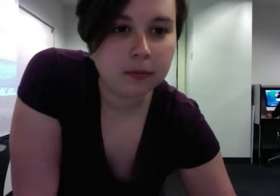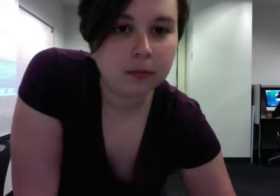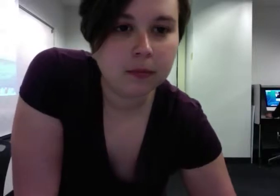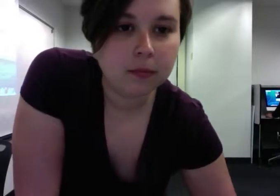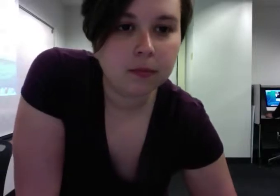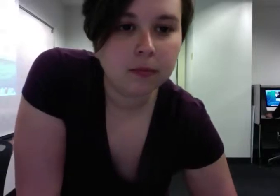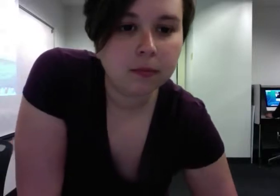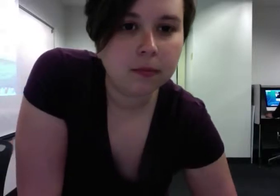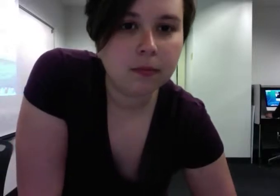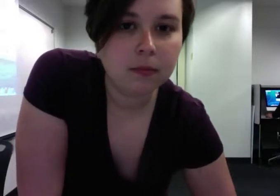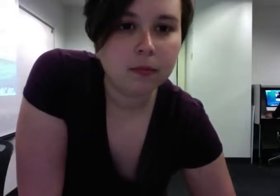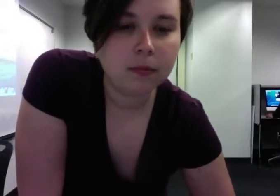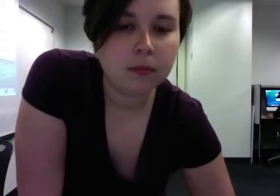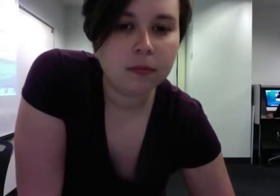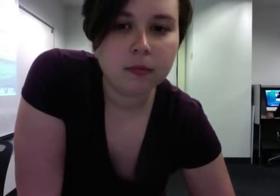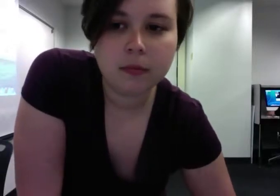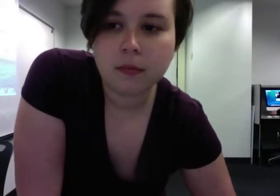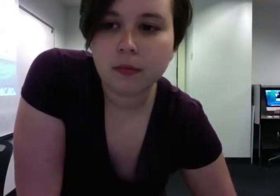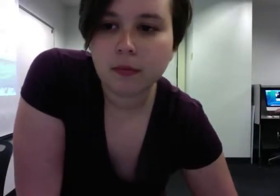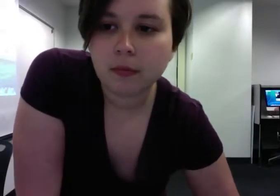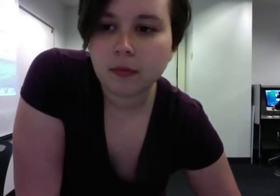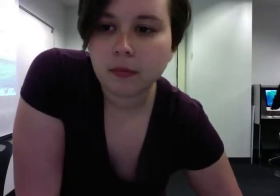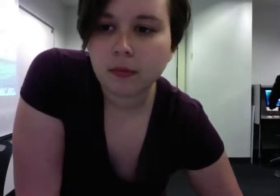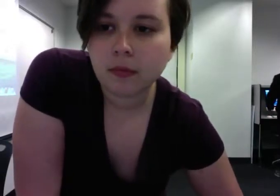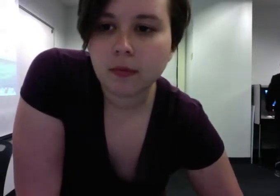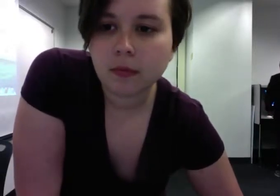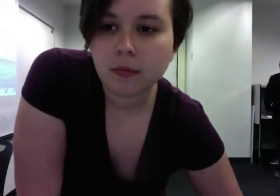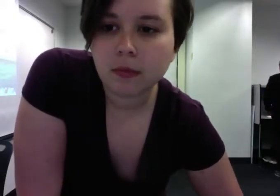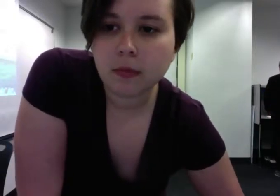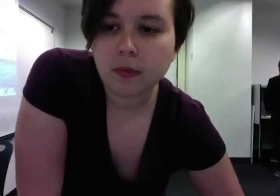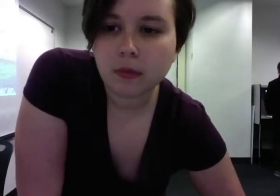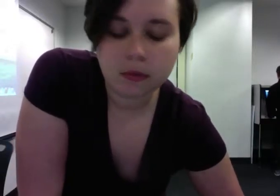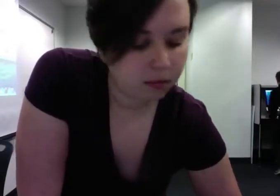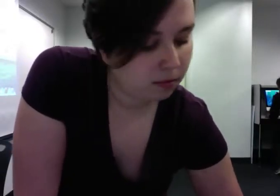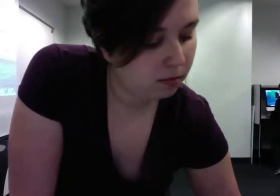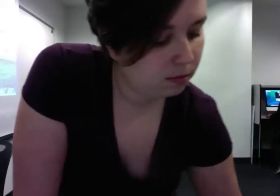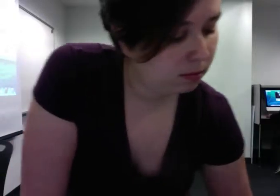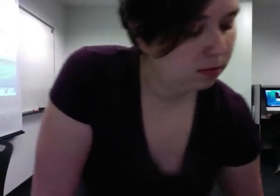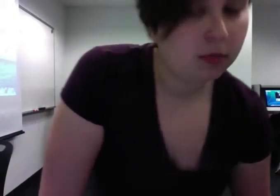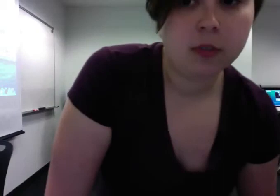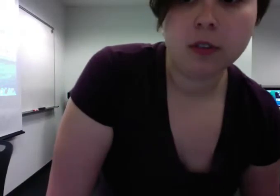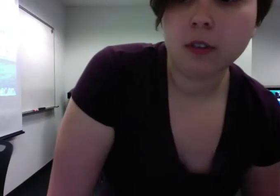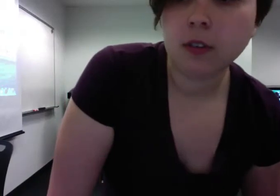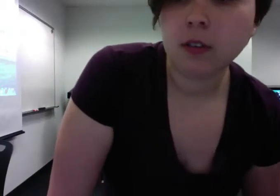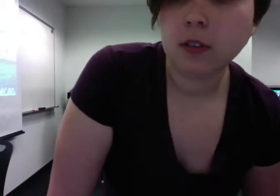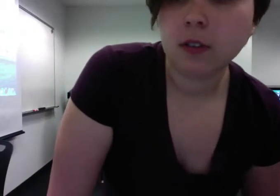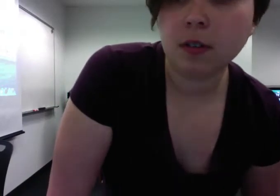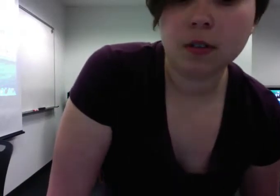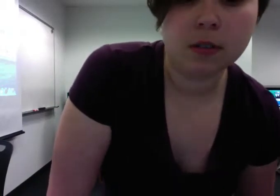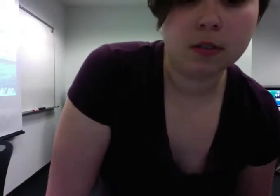500 times a day, which can create embarrassing, over-causing sweat. Secret clinical study with adapts in response to